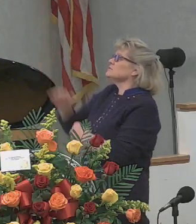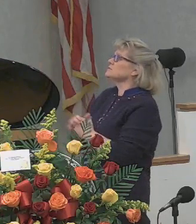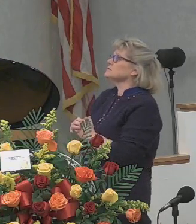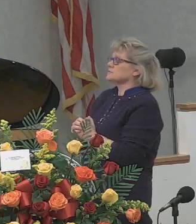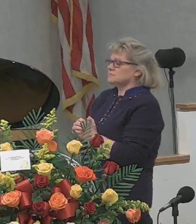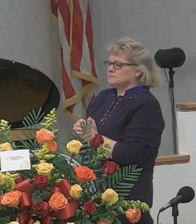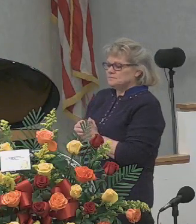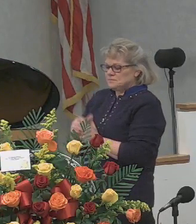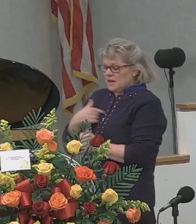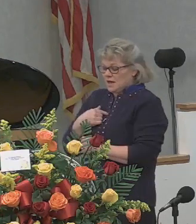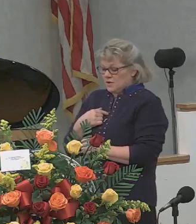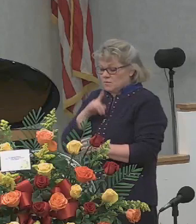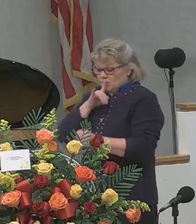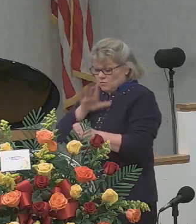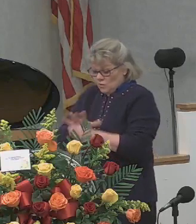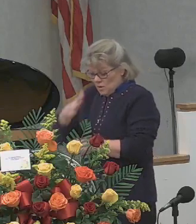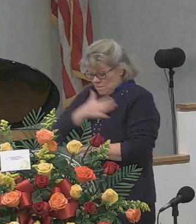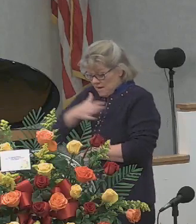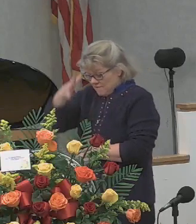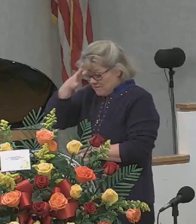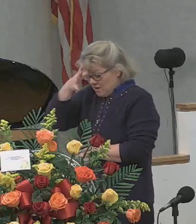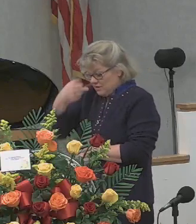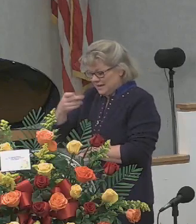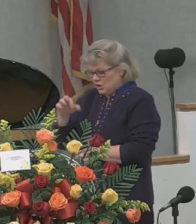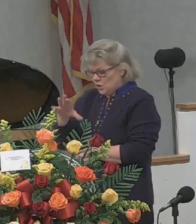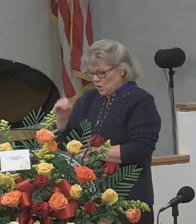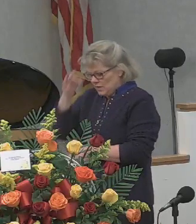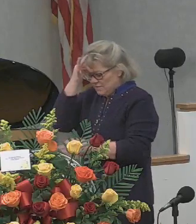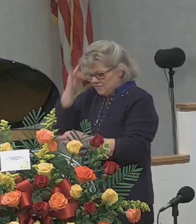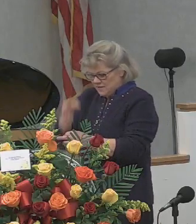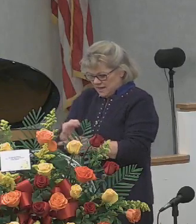I wrote, dedicated to my father, my hero in the faith.